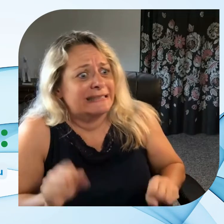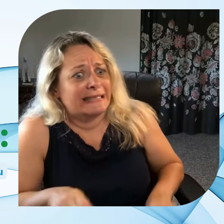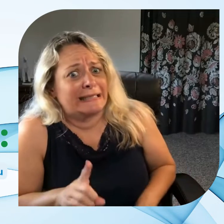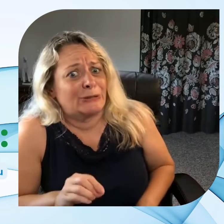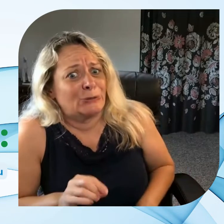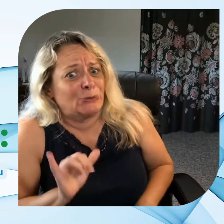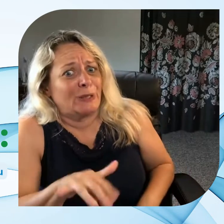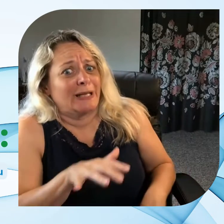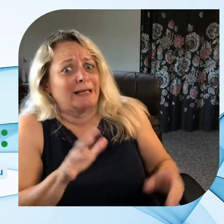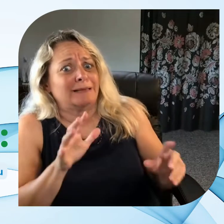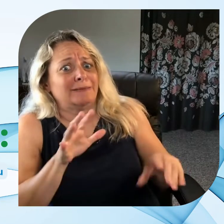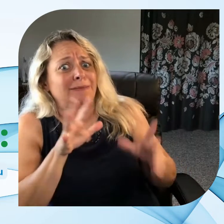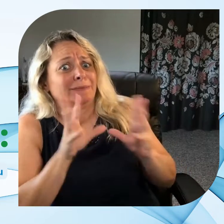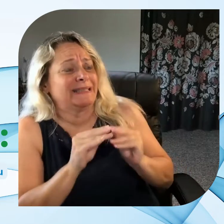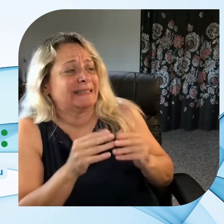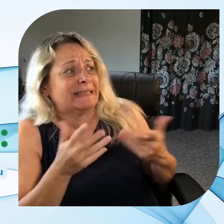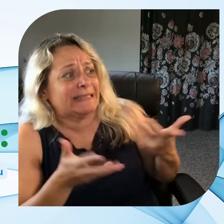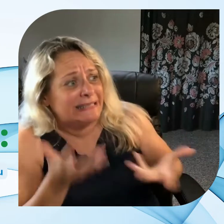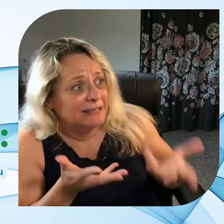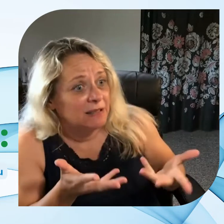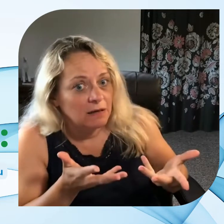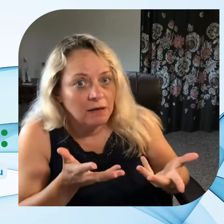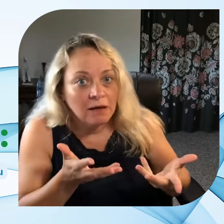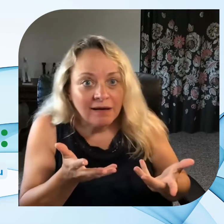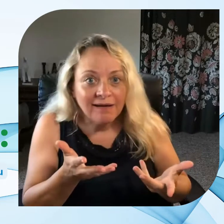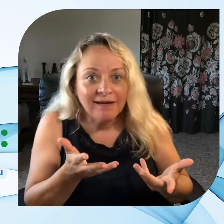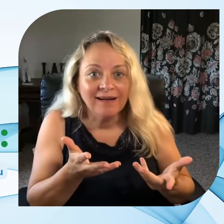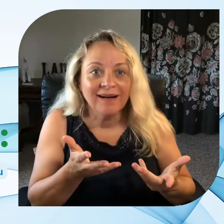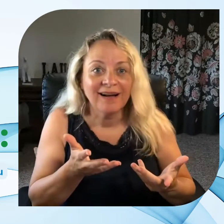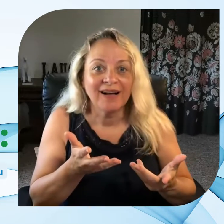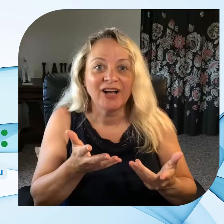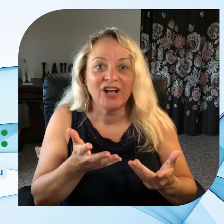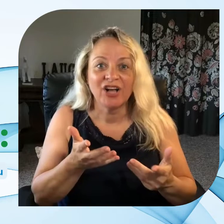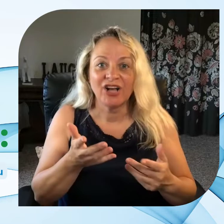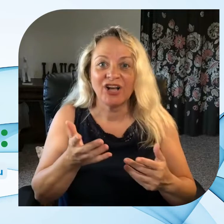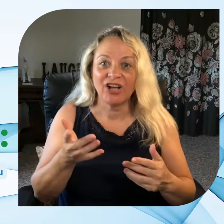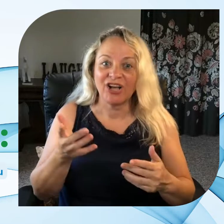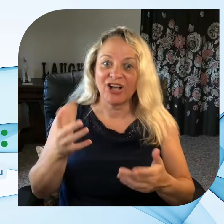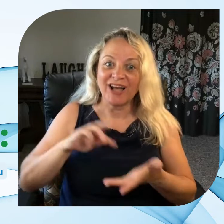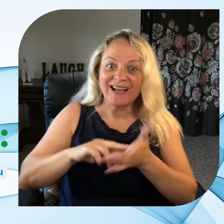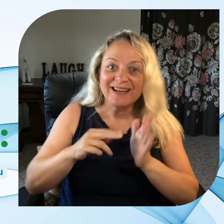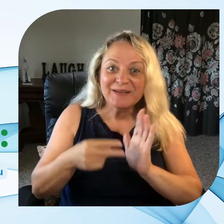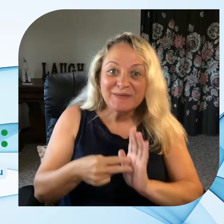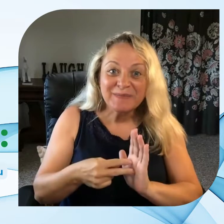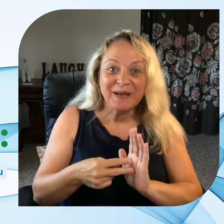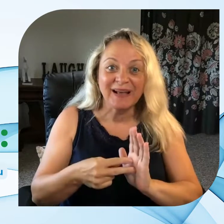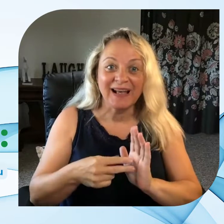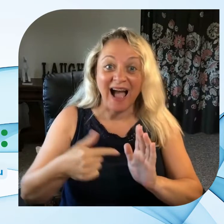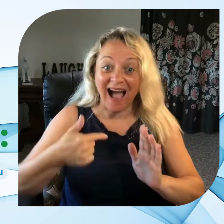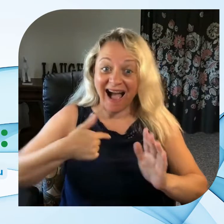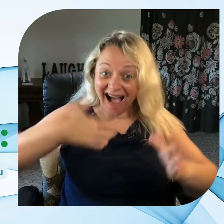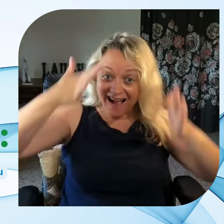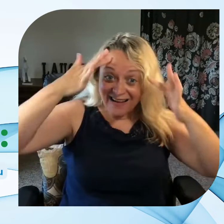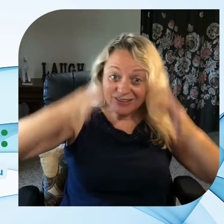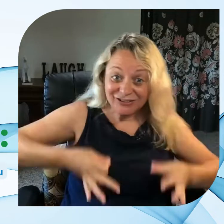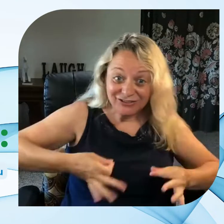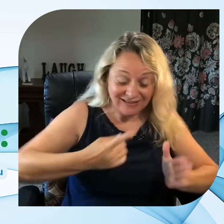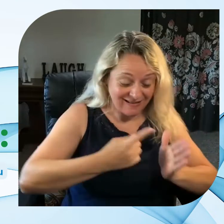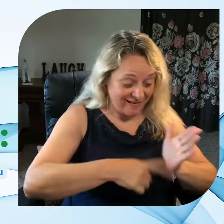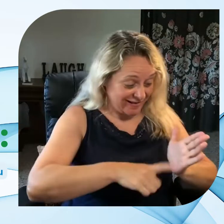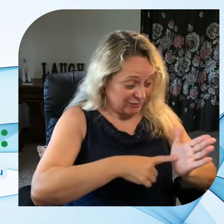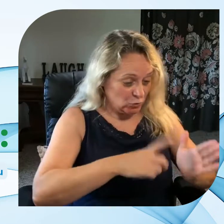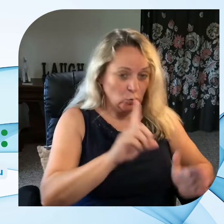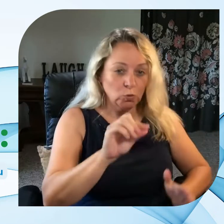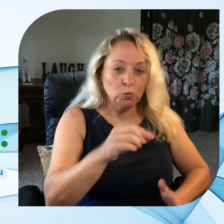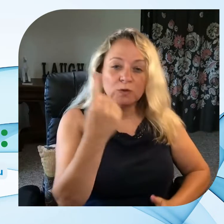having to cancel with was thrilled because their life was overwhelmed. They felt